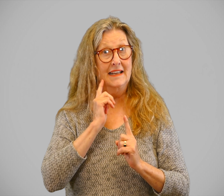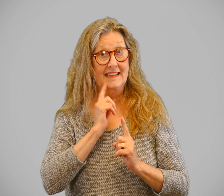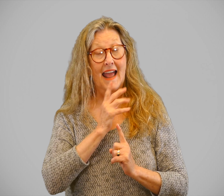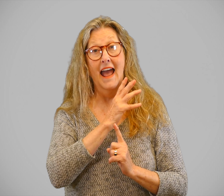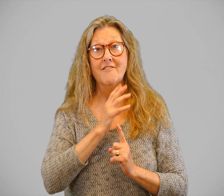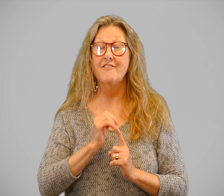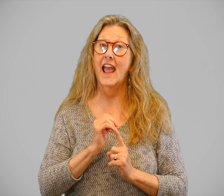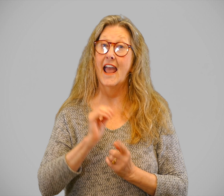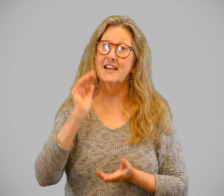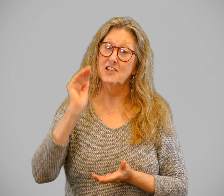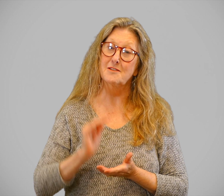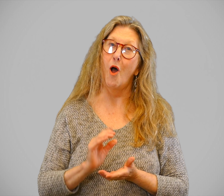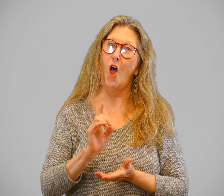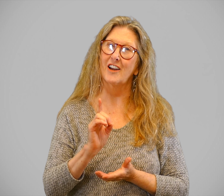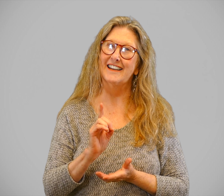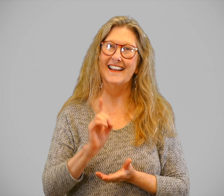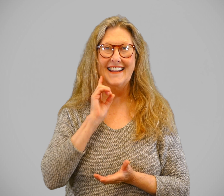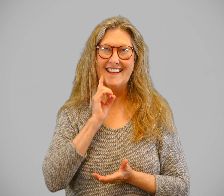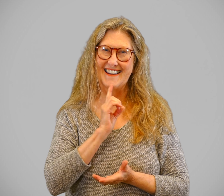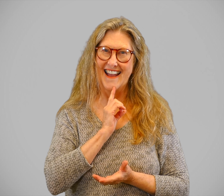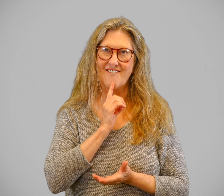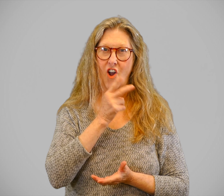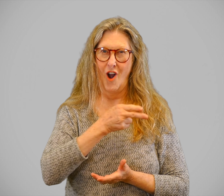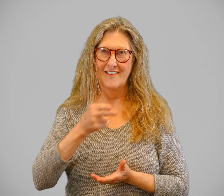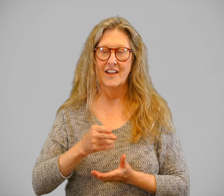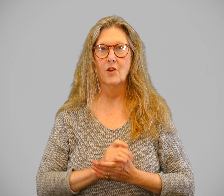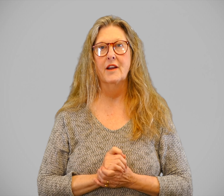the bilingual mission of our university.